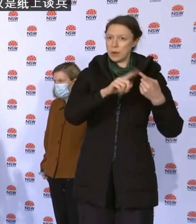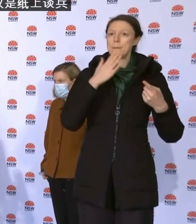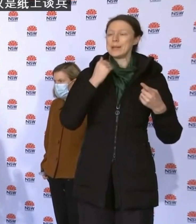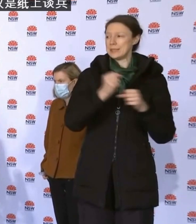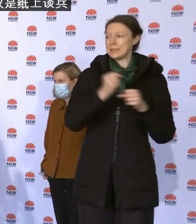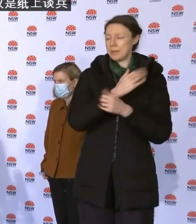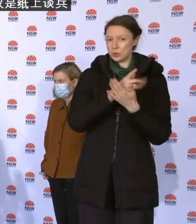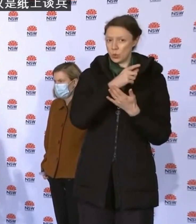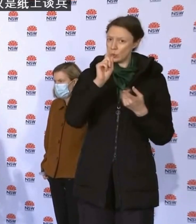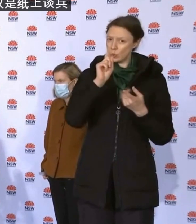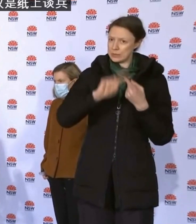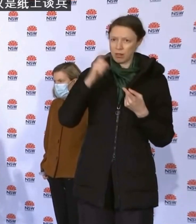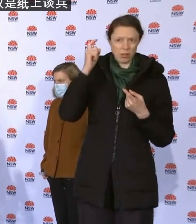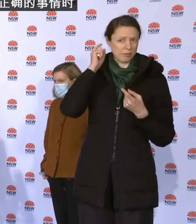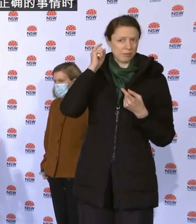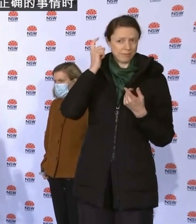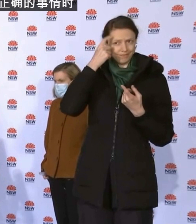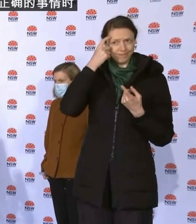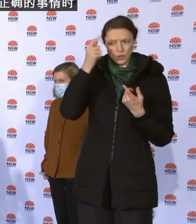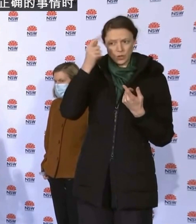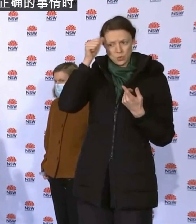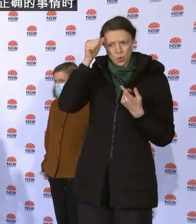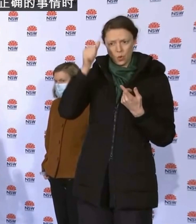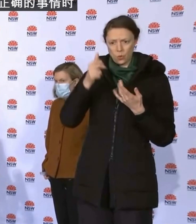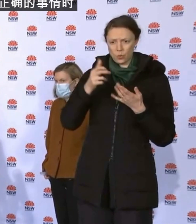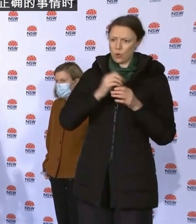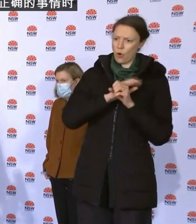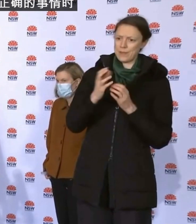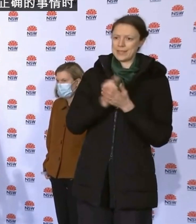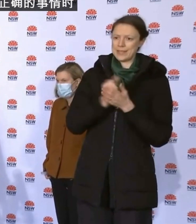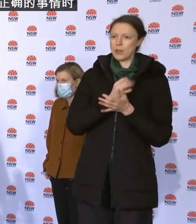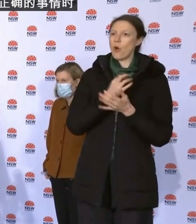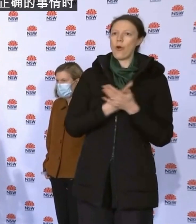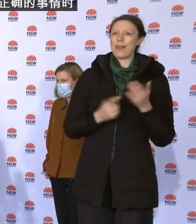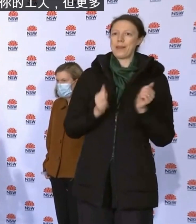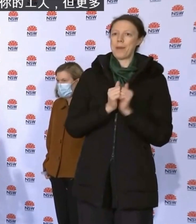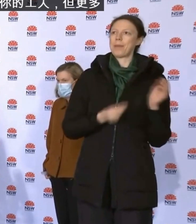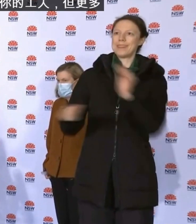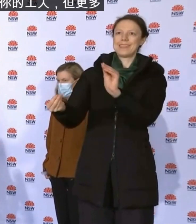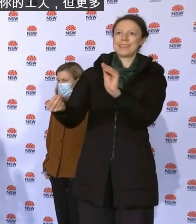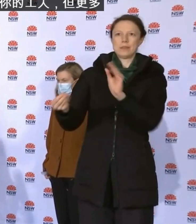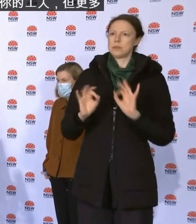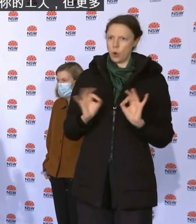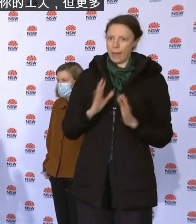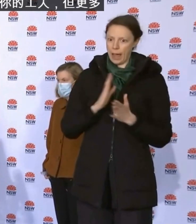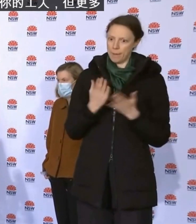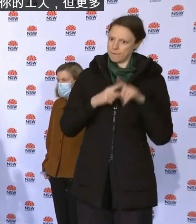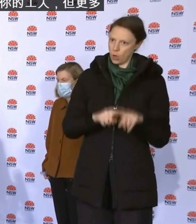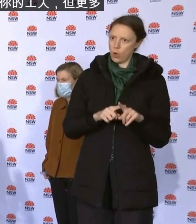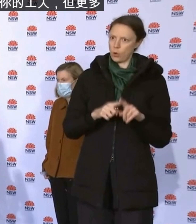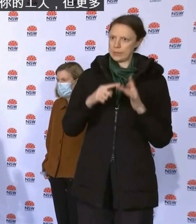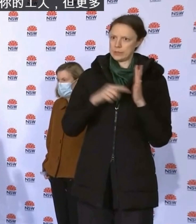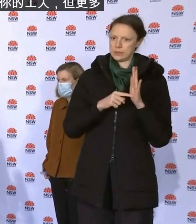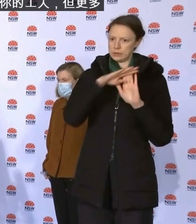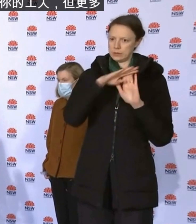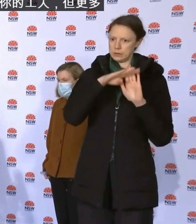safe plans in place, not just on paper, not just when officials turn up to make sure you're doing the right thing, but 100% of the time, so that you